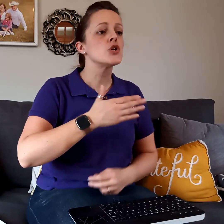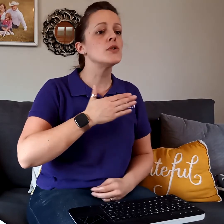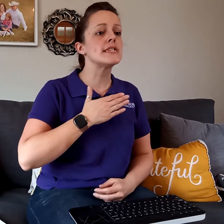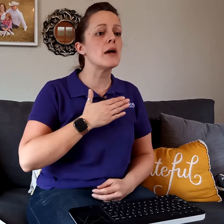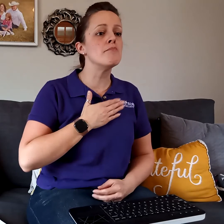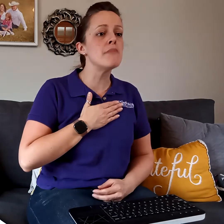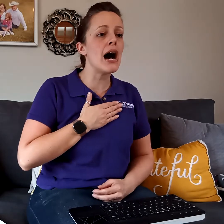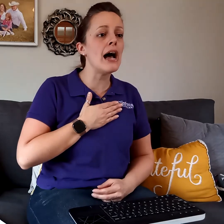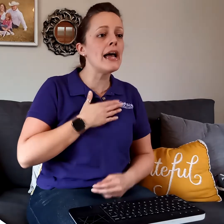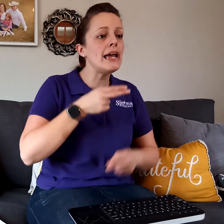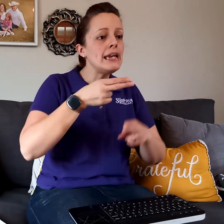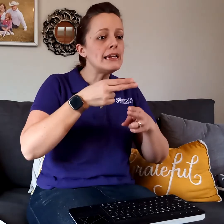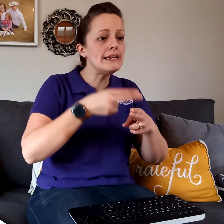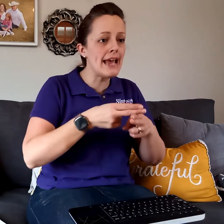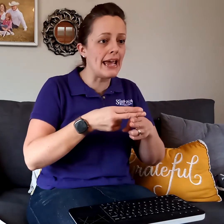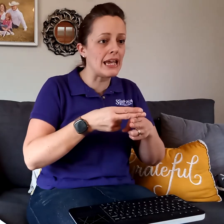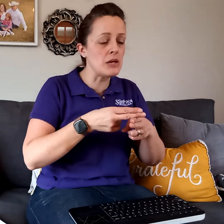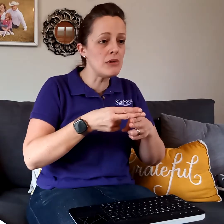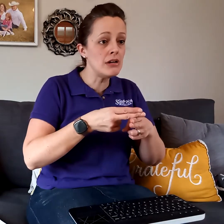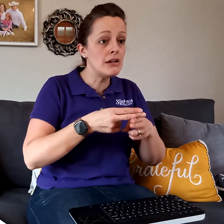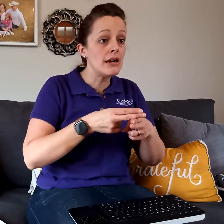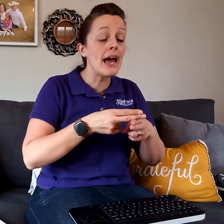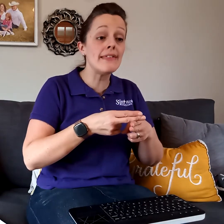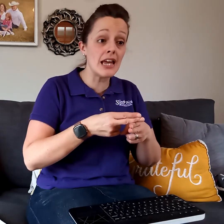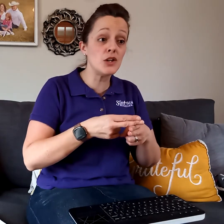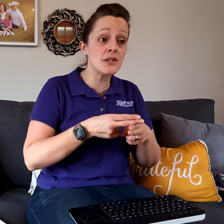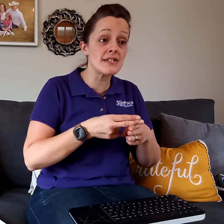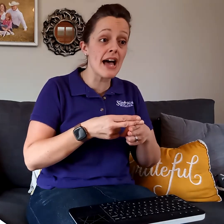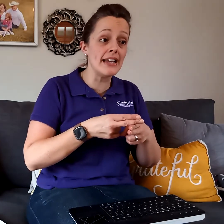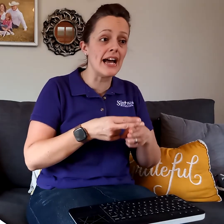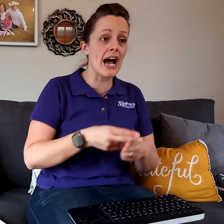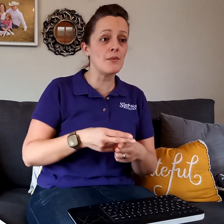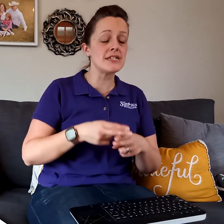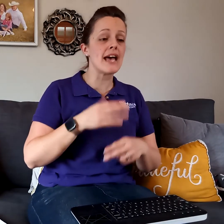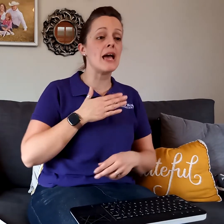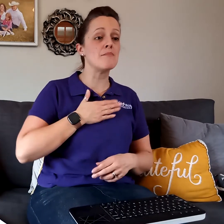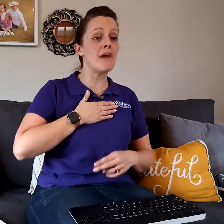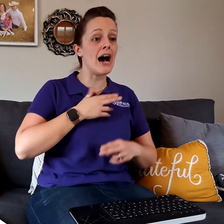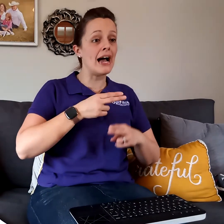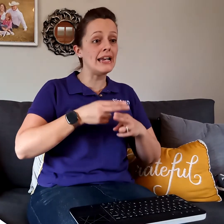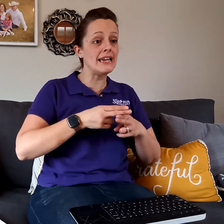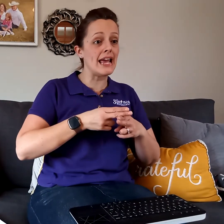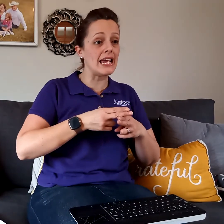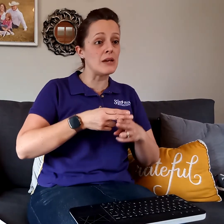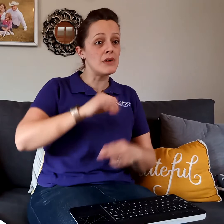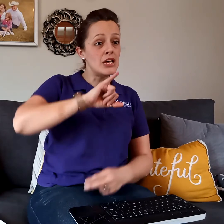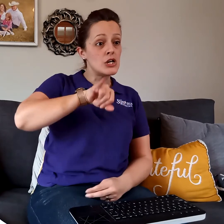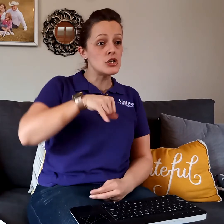say my name, and then you would sign it. I would say, my name